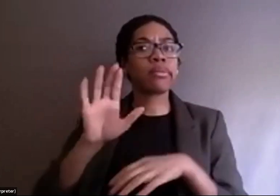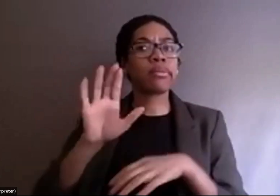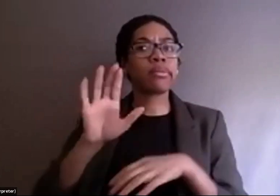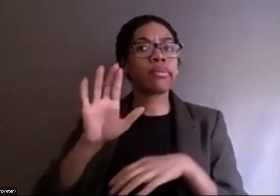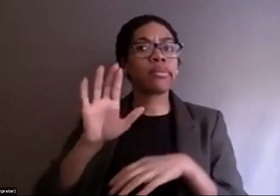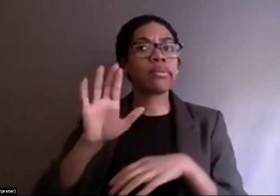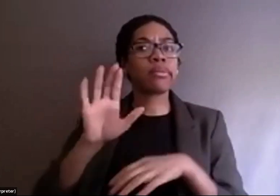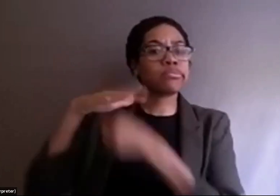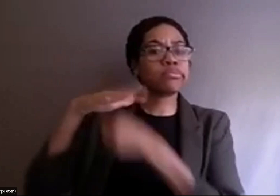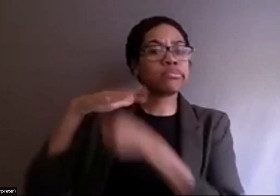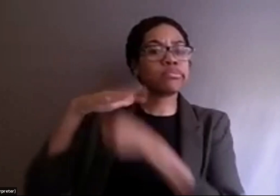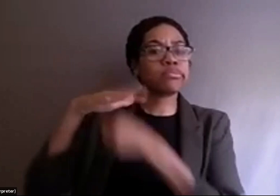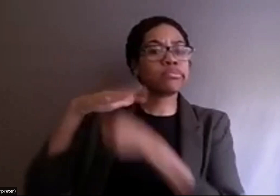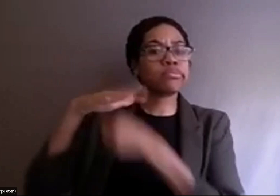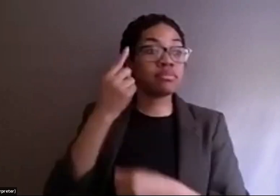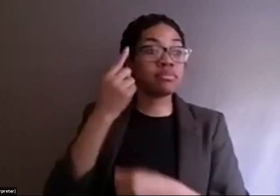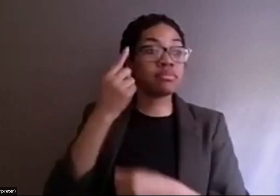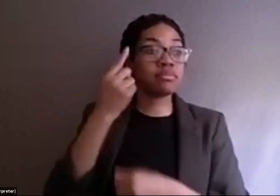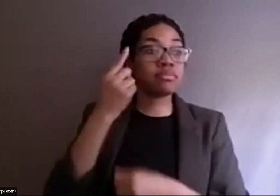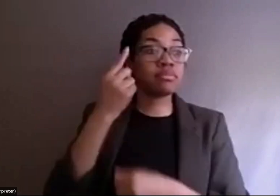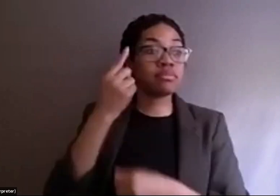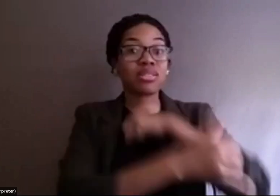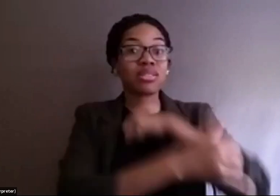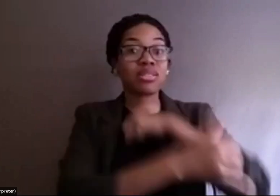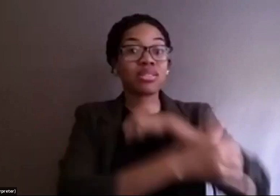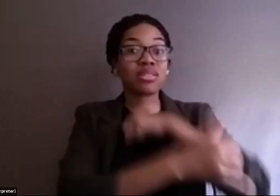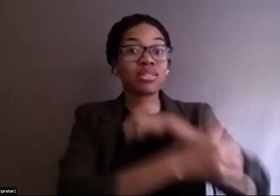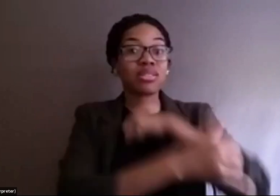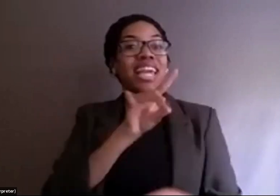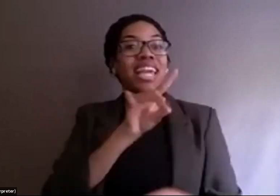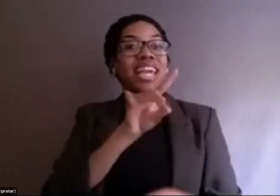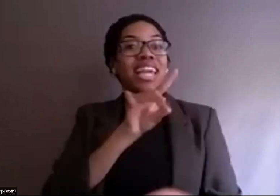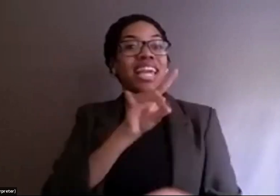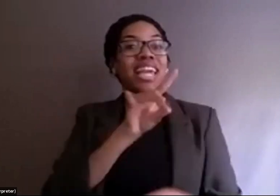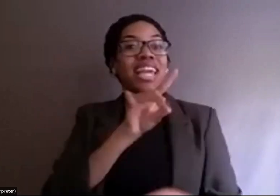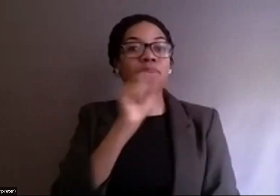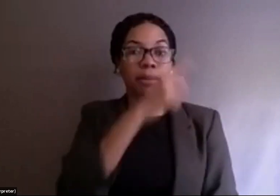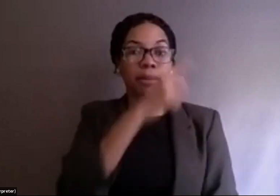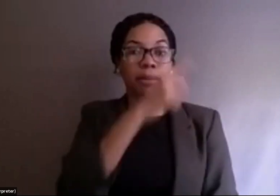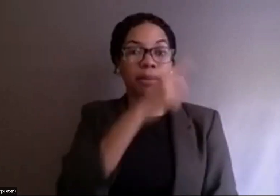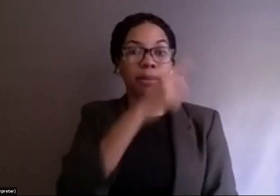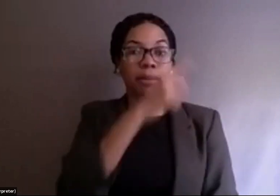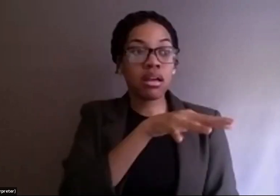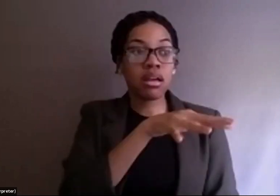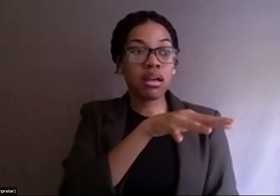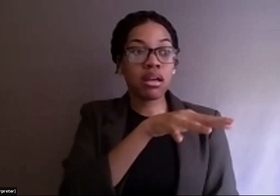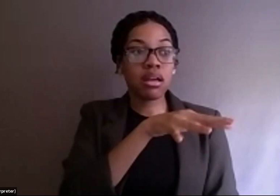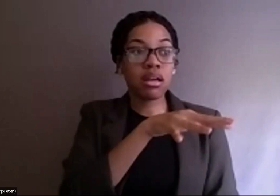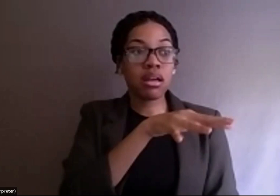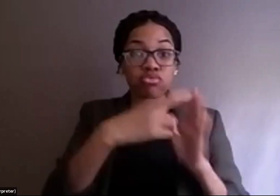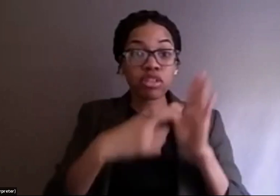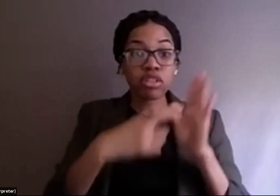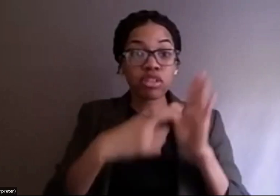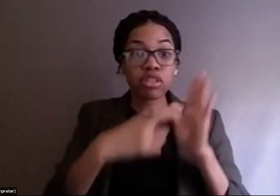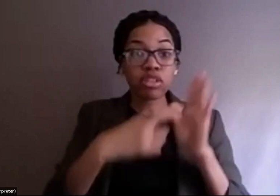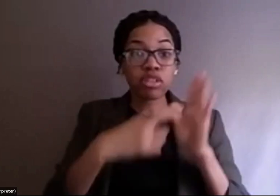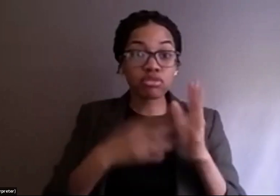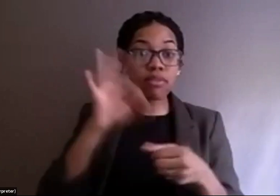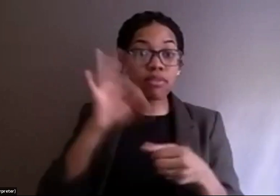African-American, but there were no registered voters in Loudoun County. So we decided